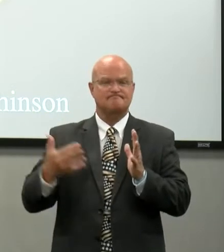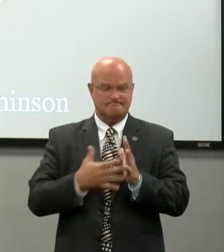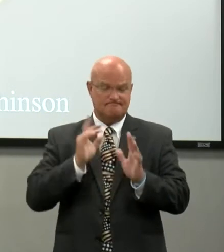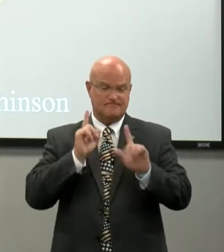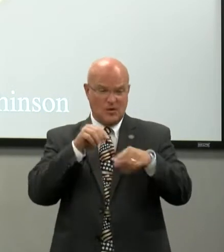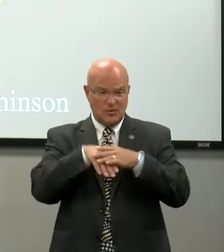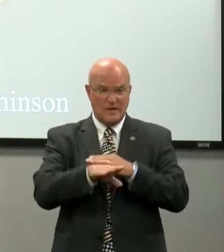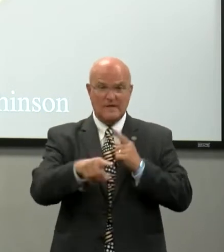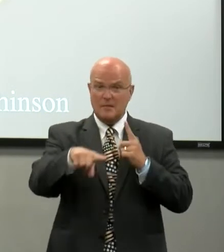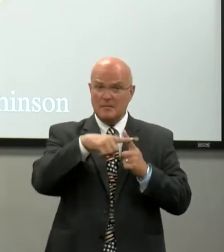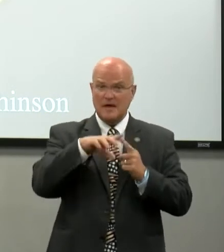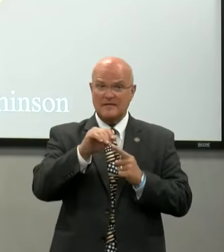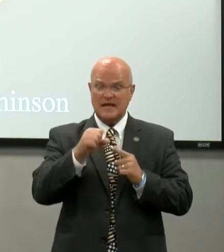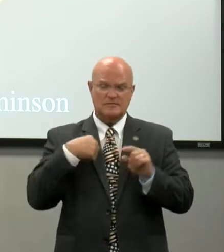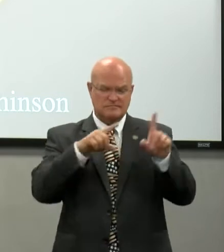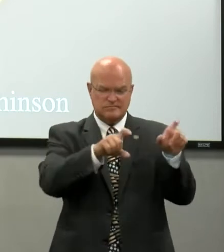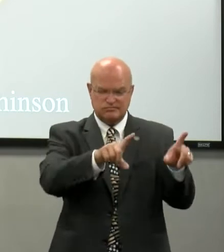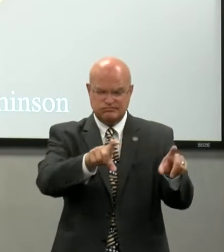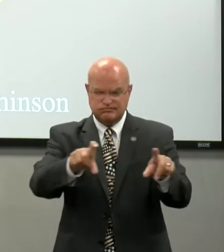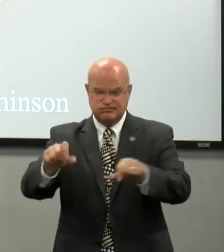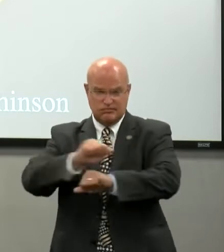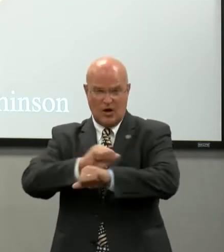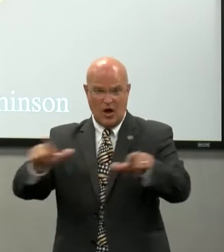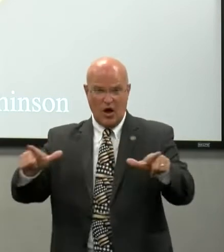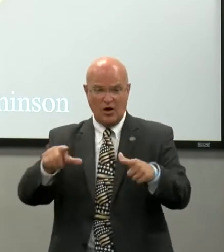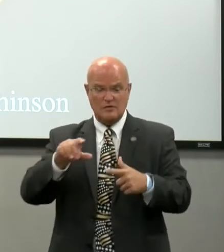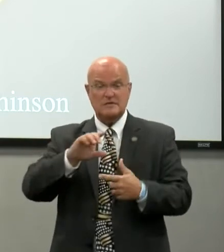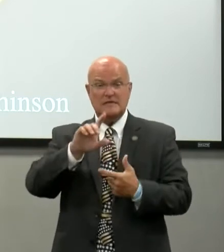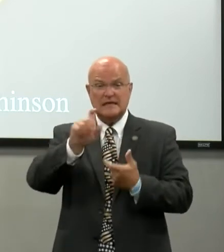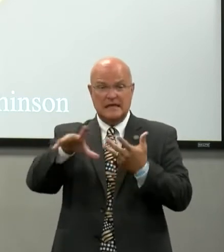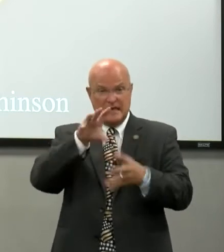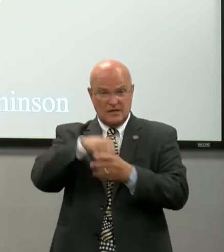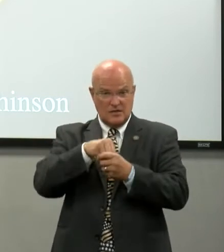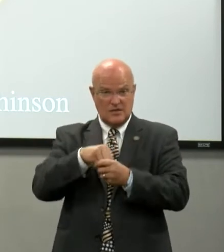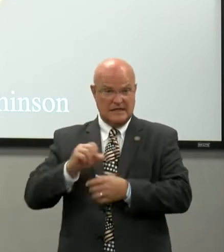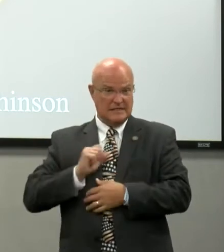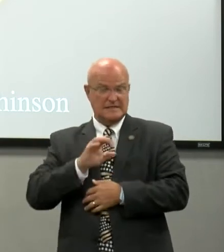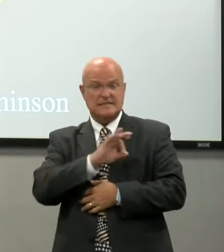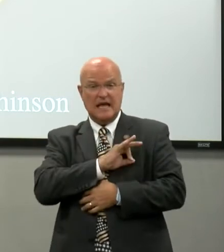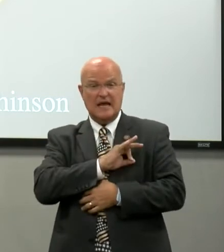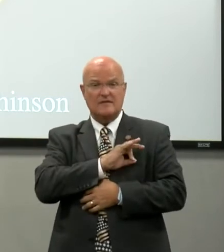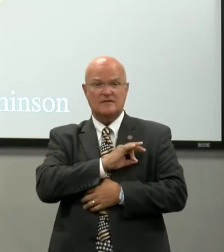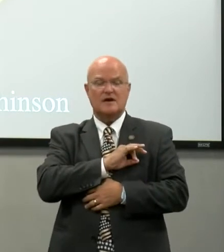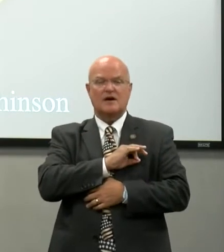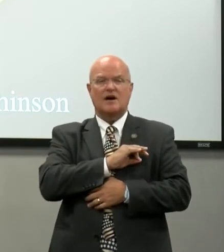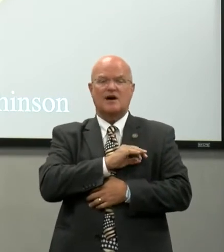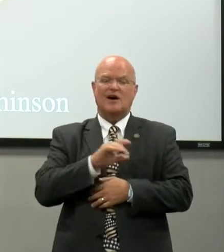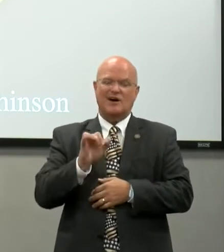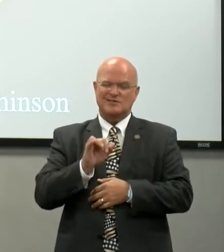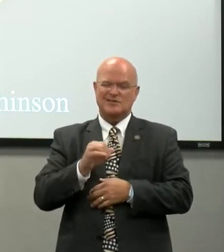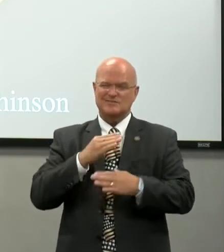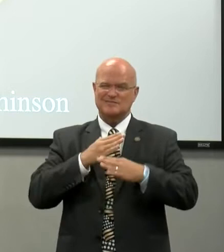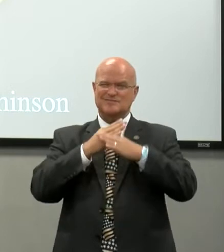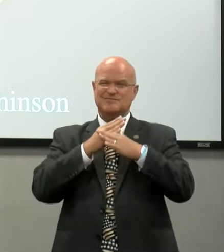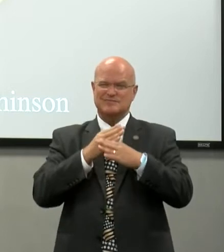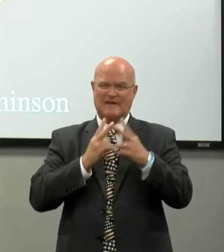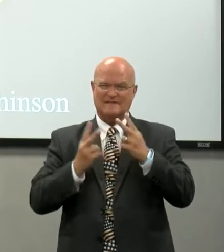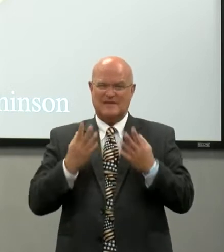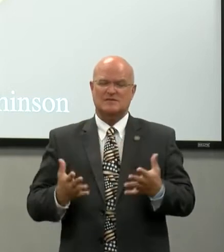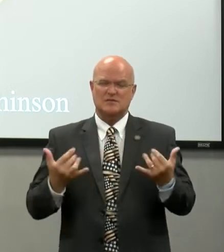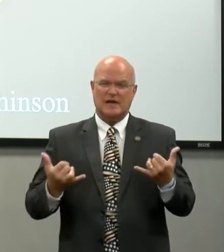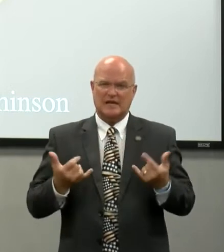If there's positive cases, we'll test everyone, including the staff. Of course, there's restrictions on visitors, which we're trying